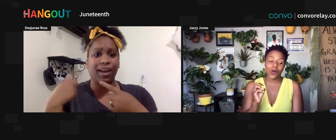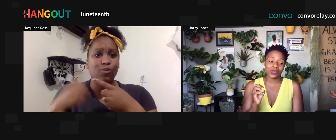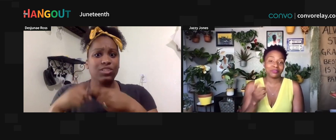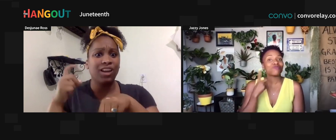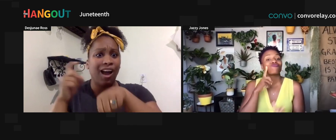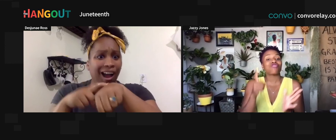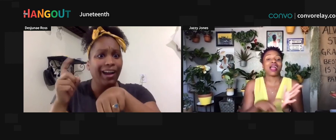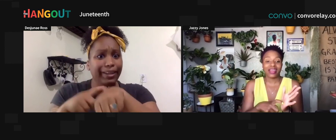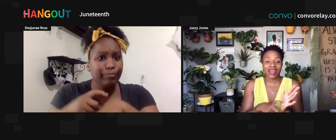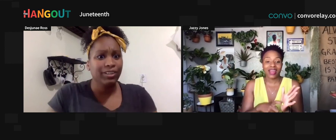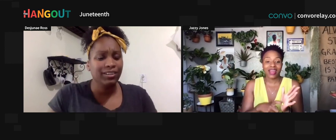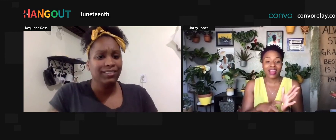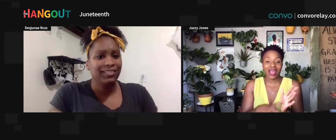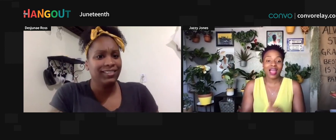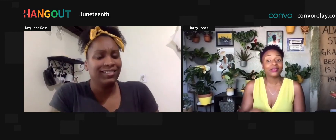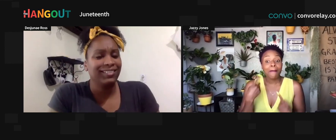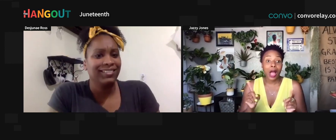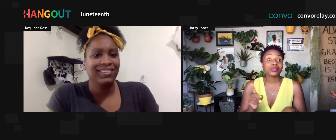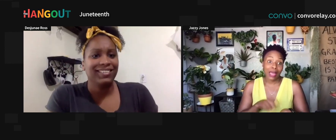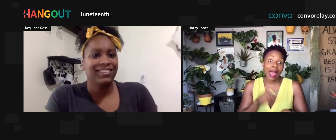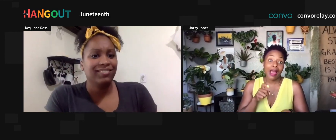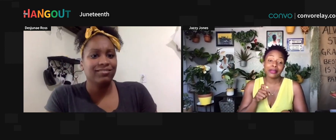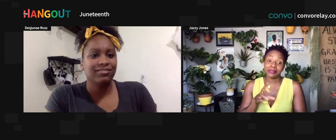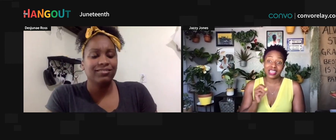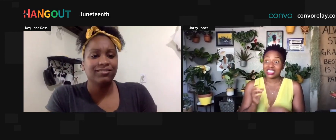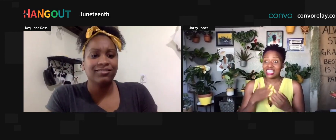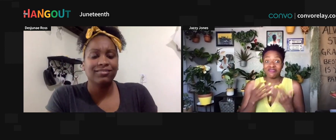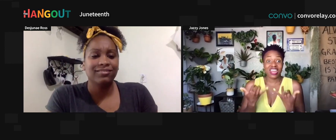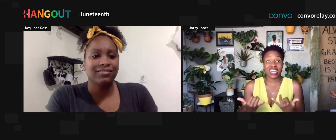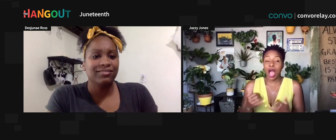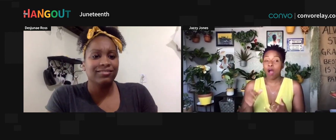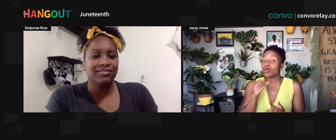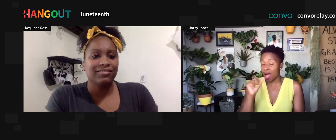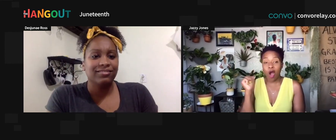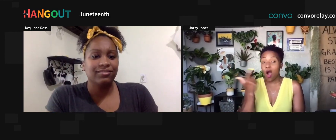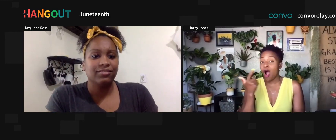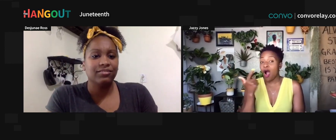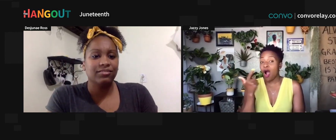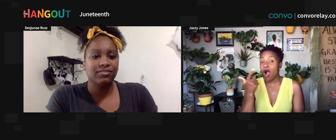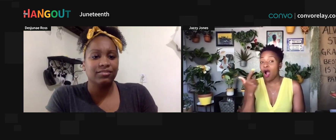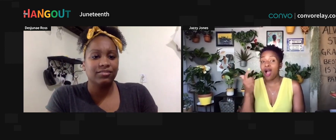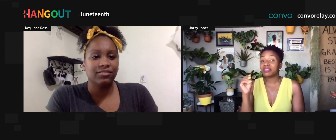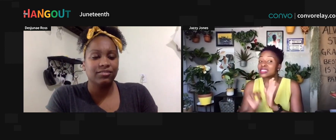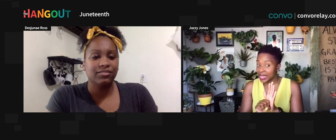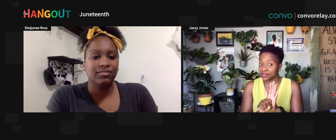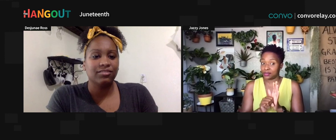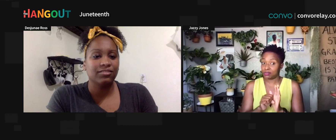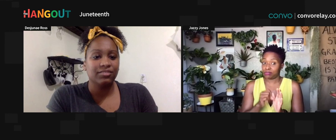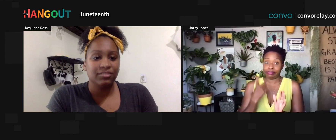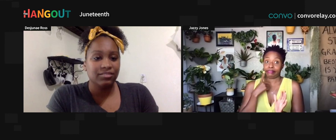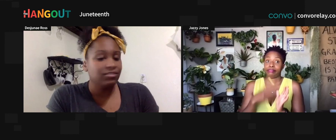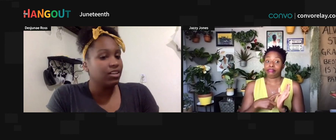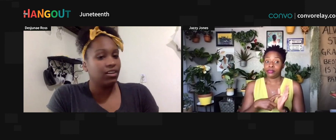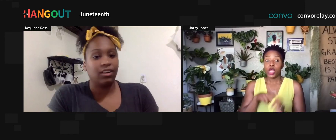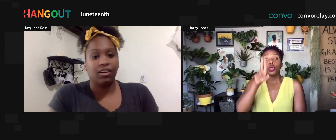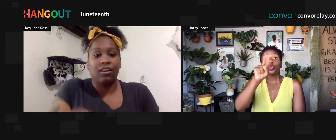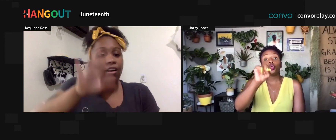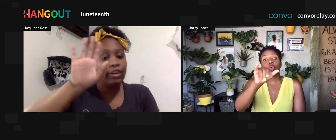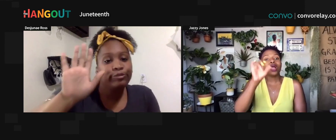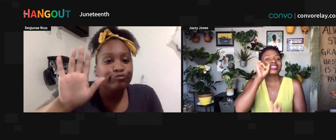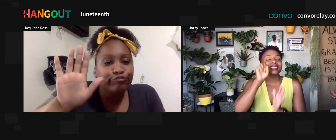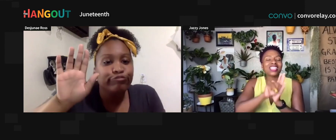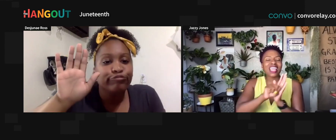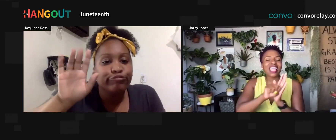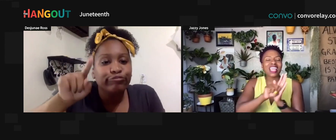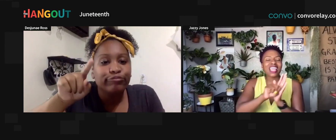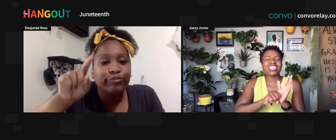it's federally acknowledged. It is recognized, and it's about time. That's right. And it